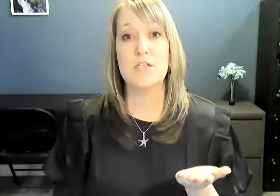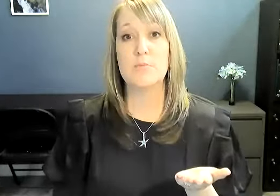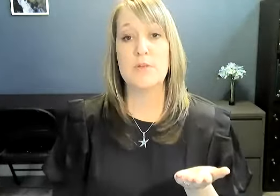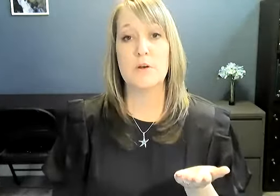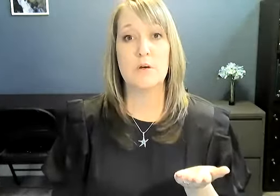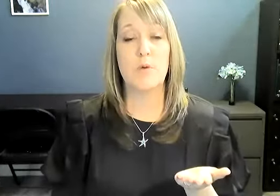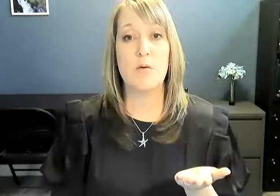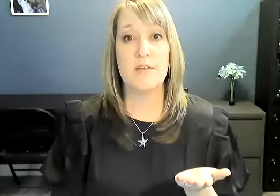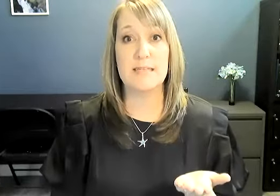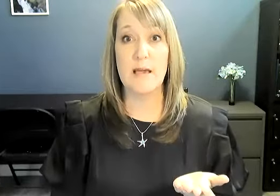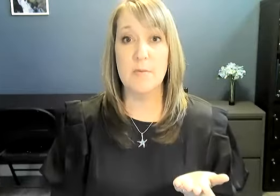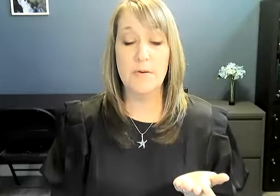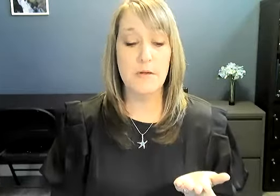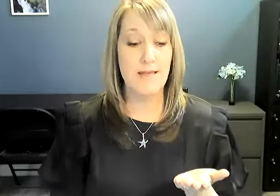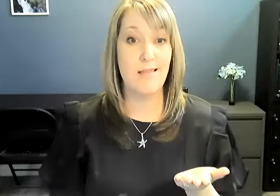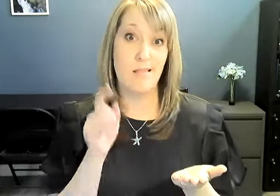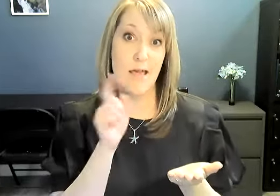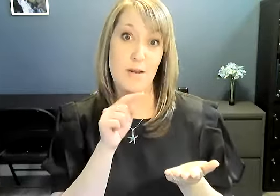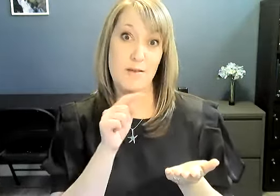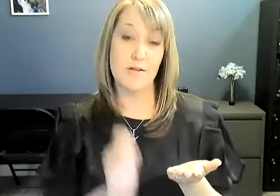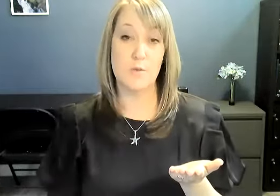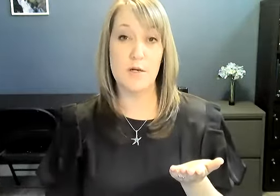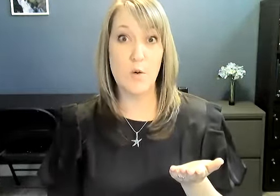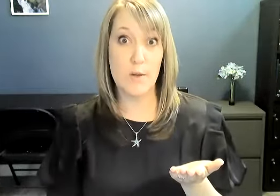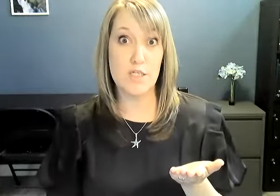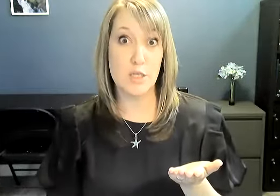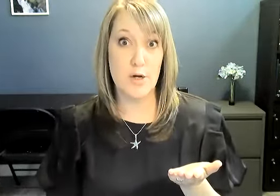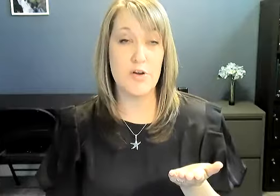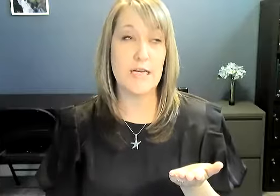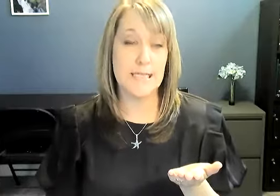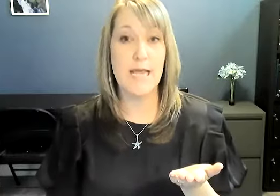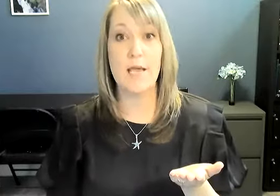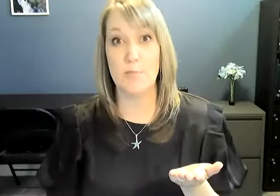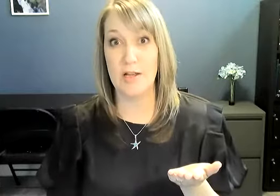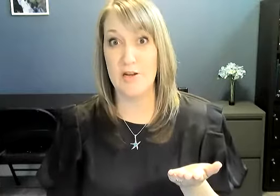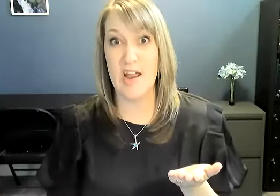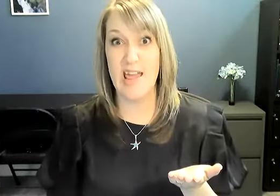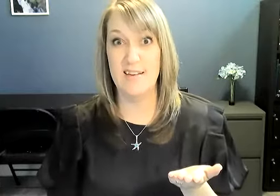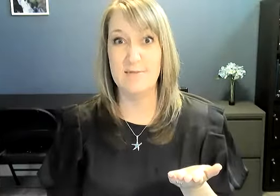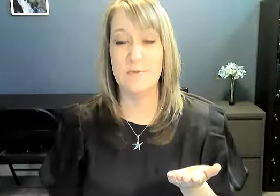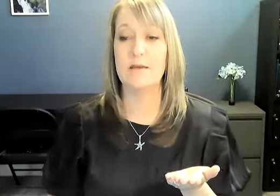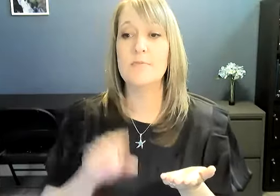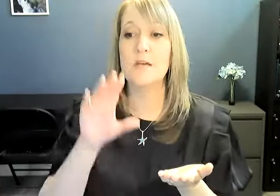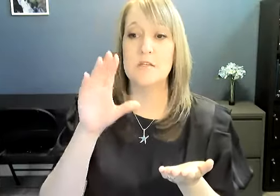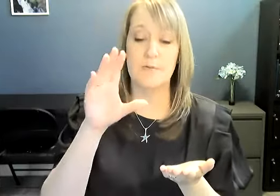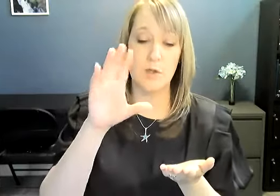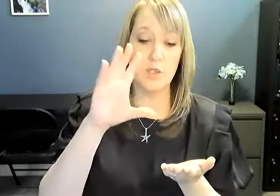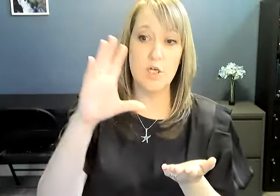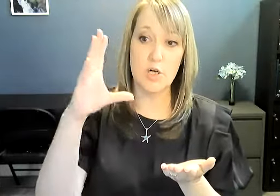with your palm facing up. That right there is what you're going to learn. You're going to take it and put it in your head. Okay. So for learn, you